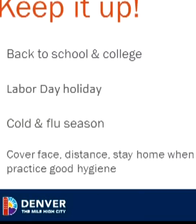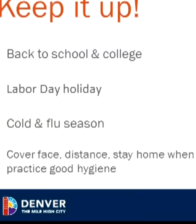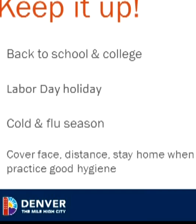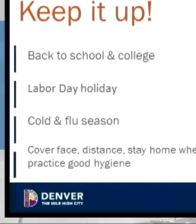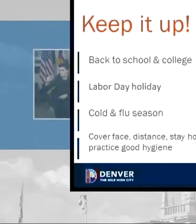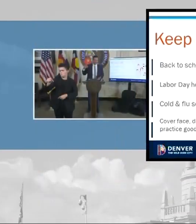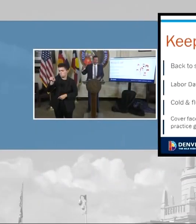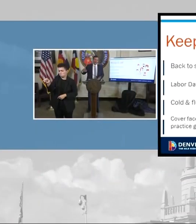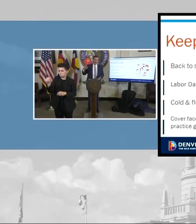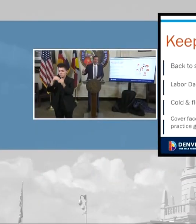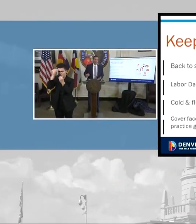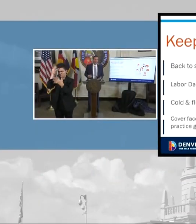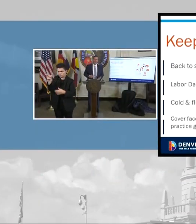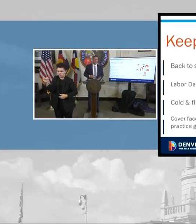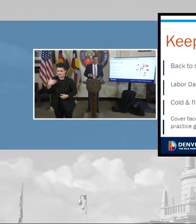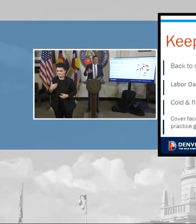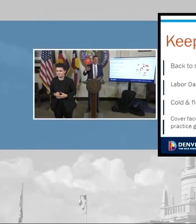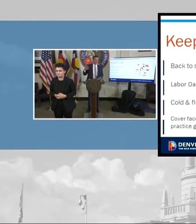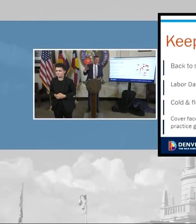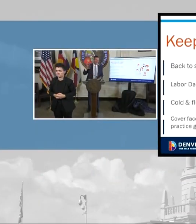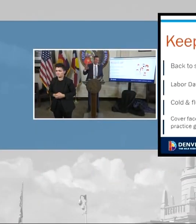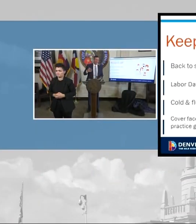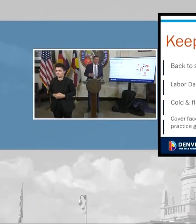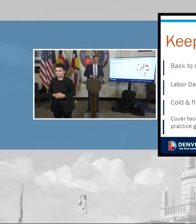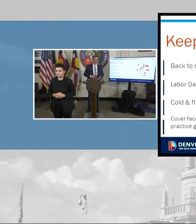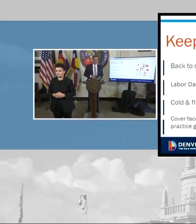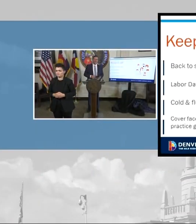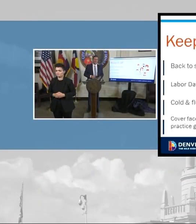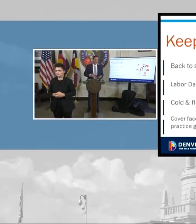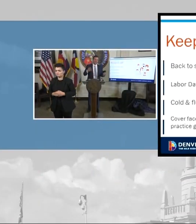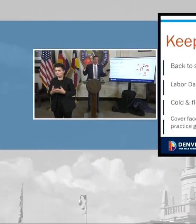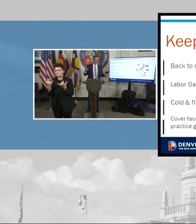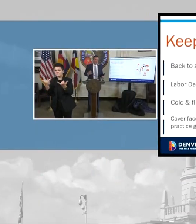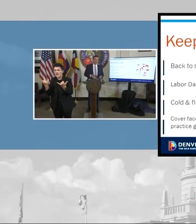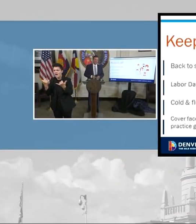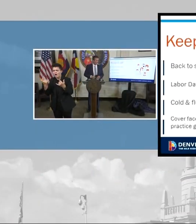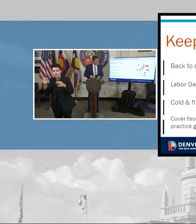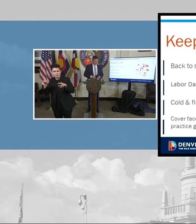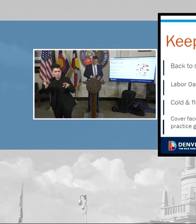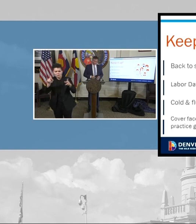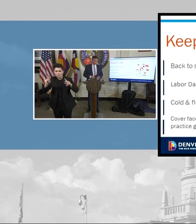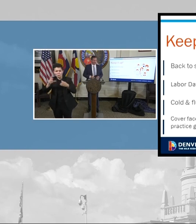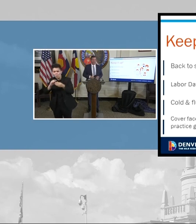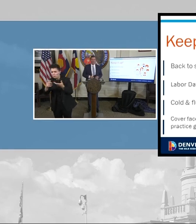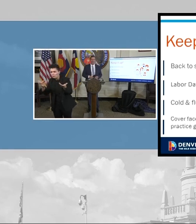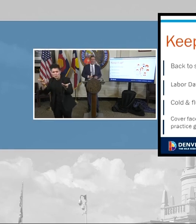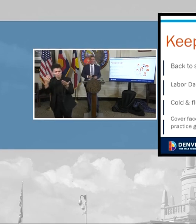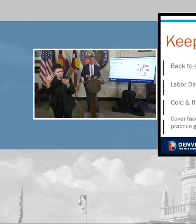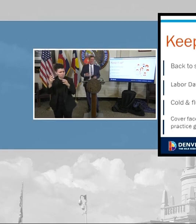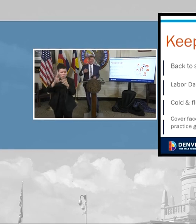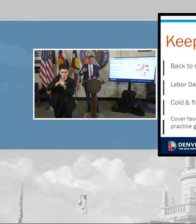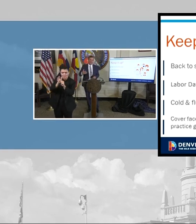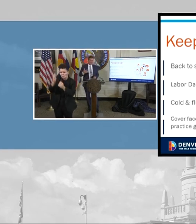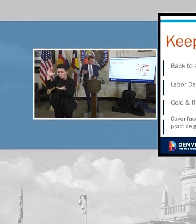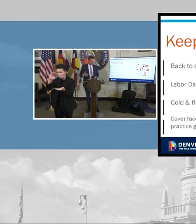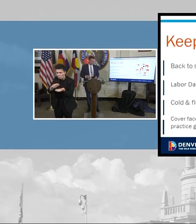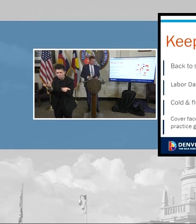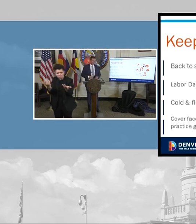know, I get that question a lot. You know, if things are looking pretty good right now, can't we ease up? Absolutely not. I know these things